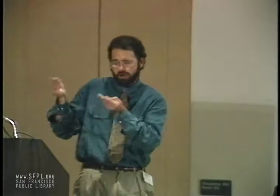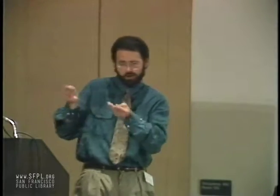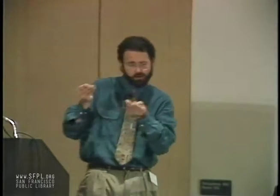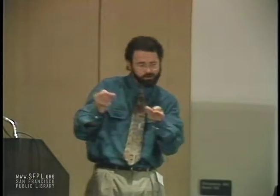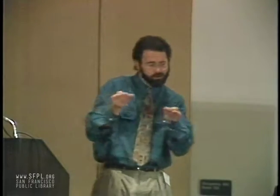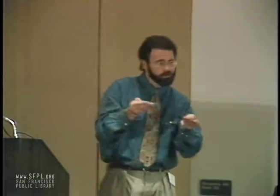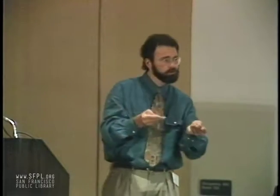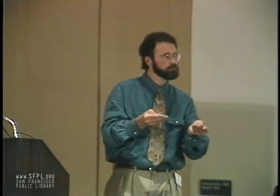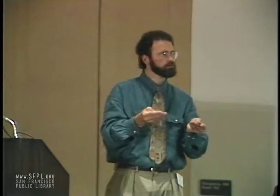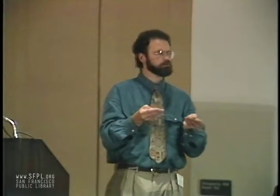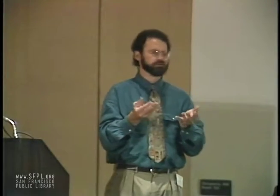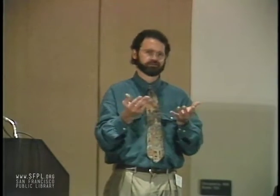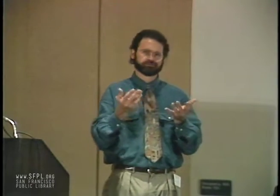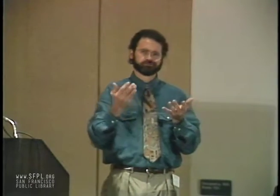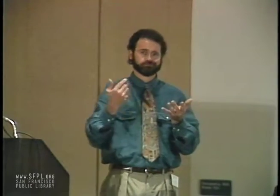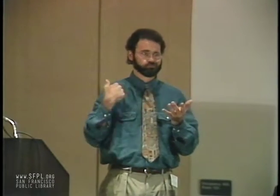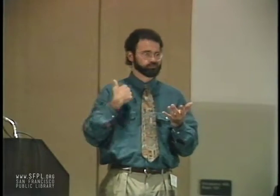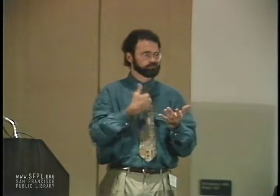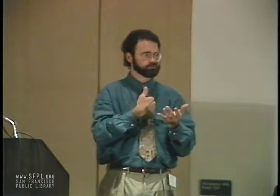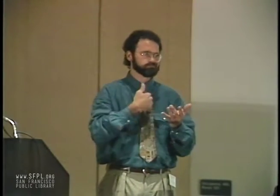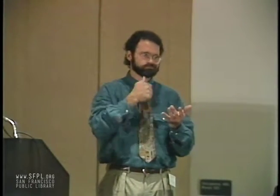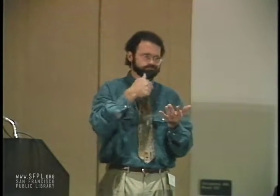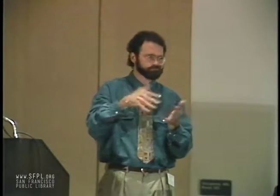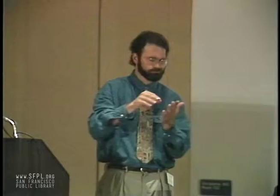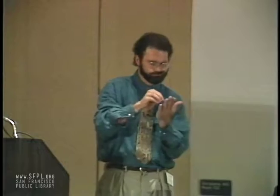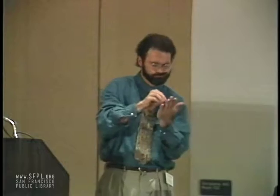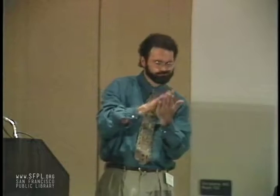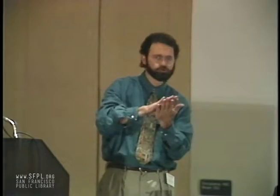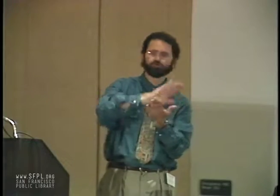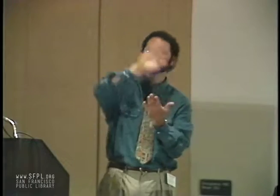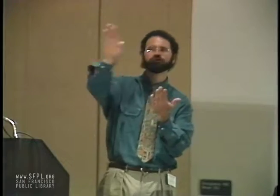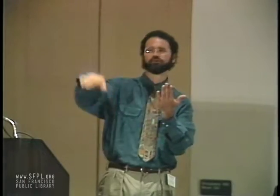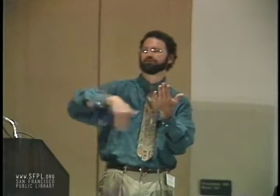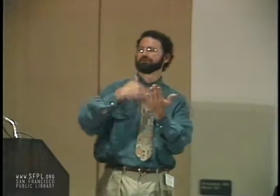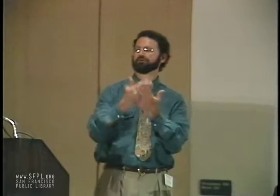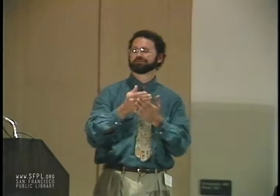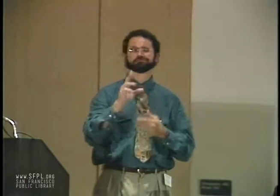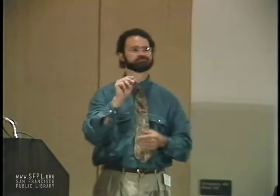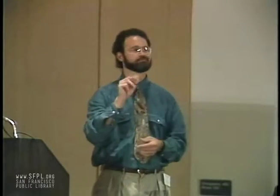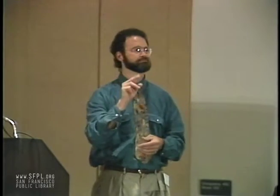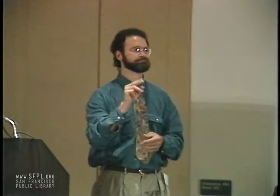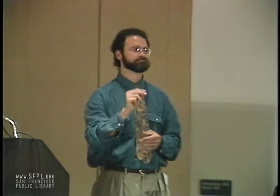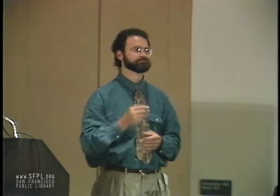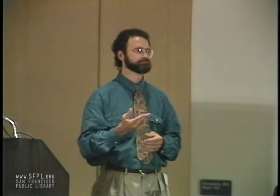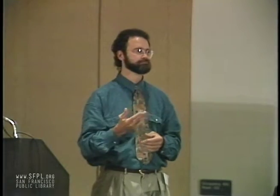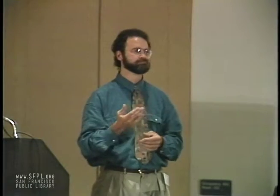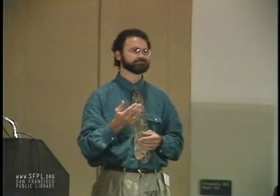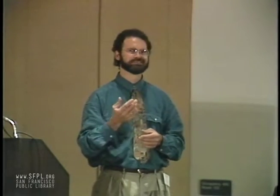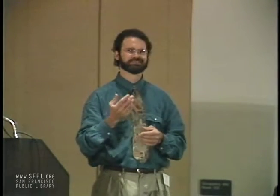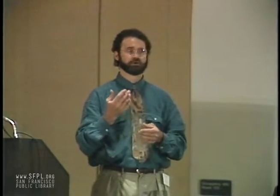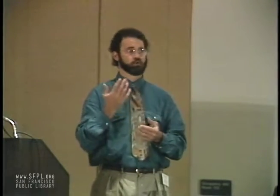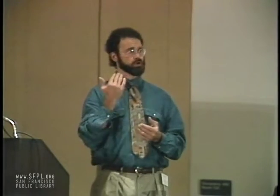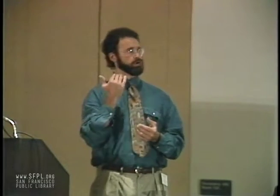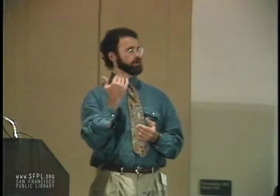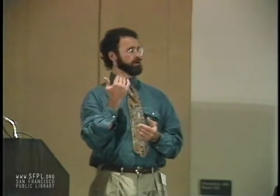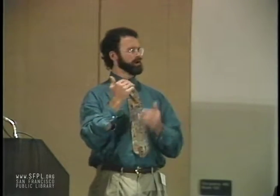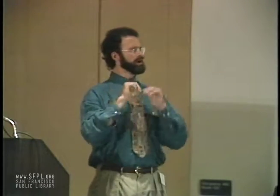generation to the next. As it's passed down, we haven't documented, as it's been passed down, we